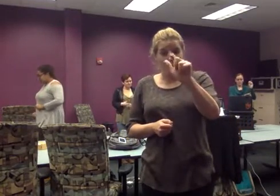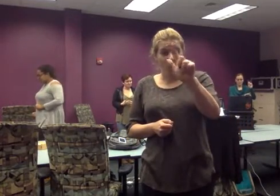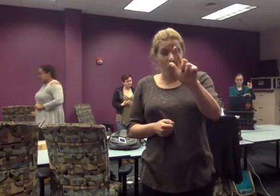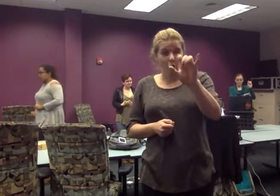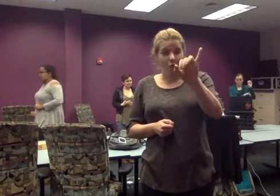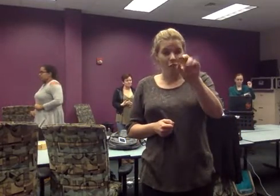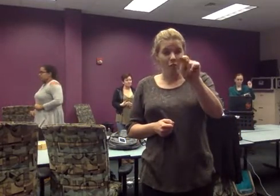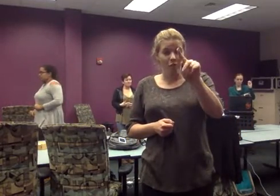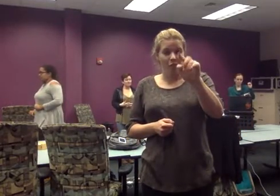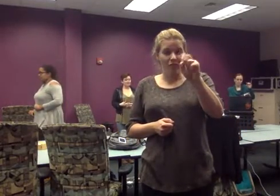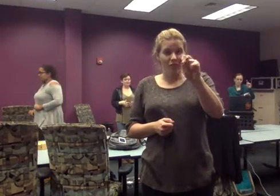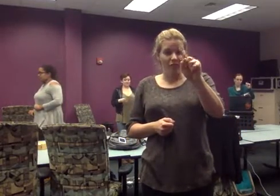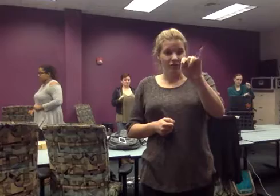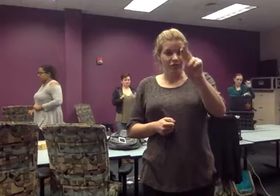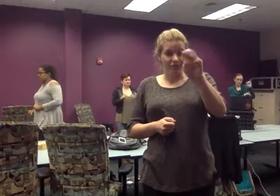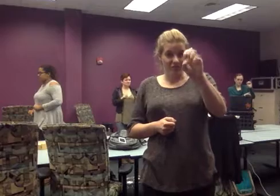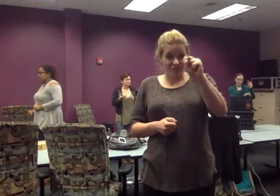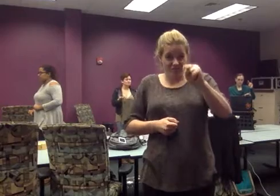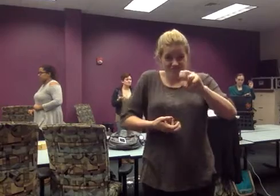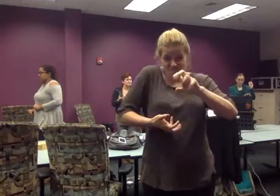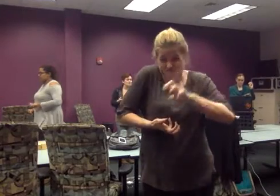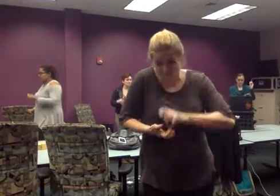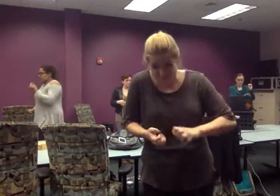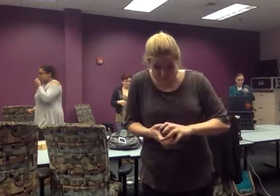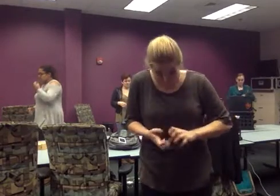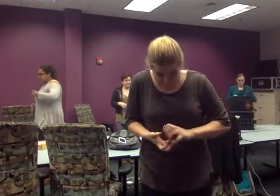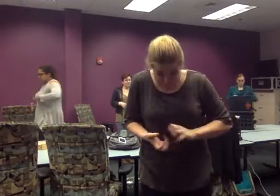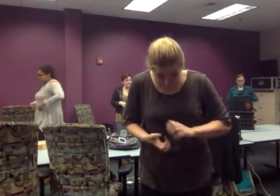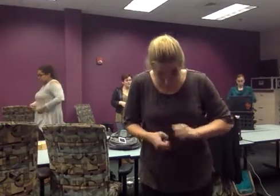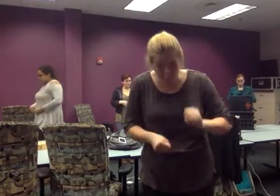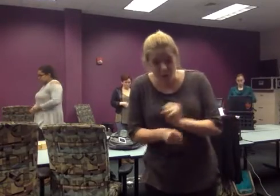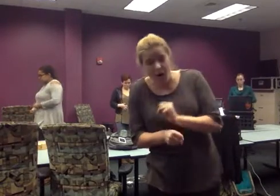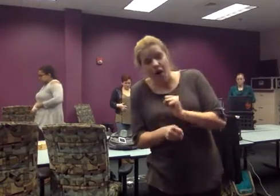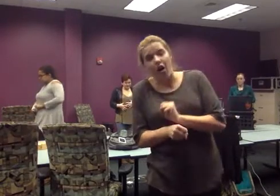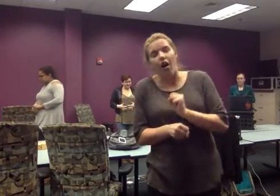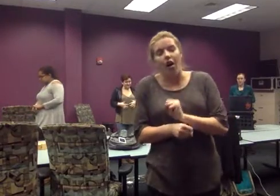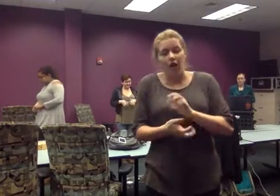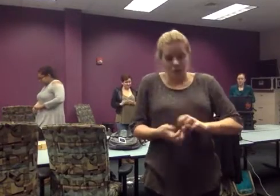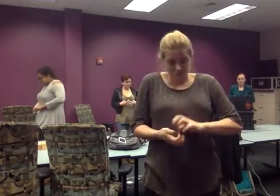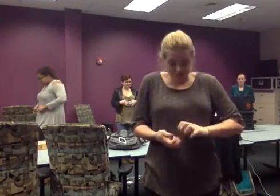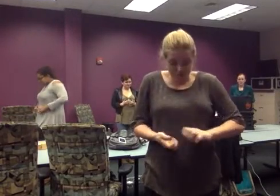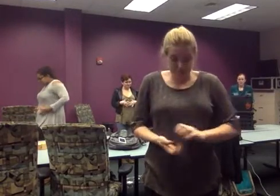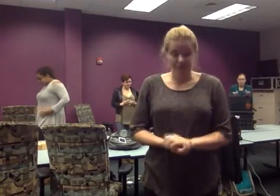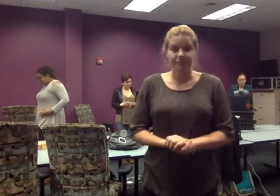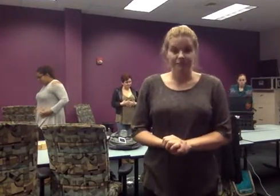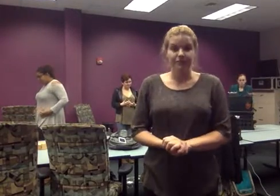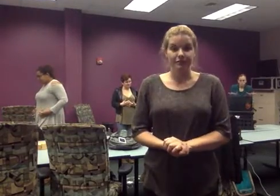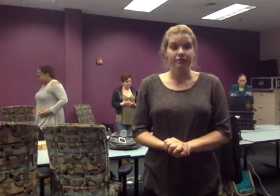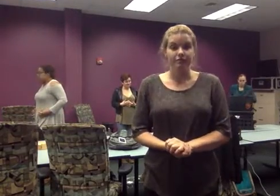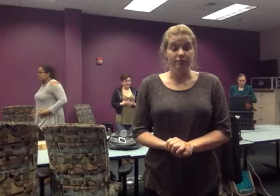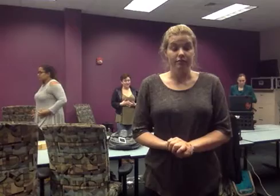that time, when the food is in the digestive system and in the intestines, the food is